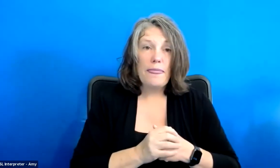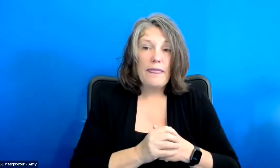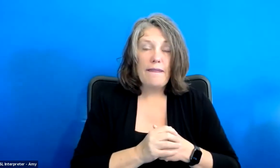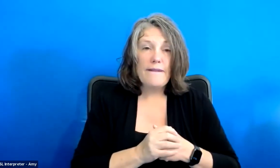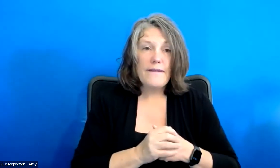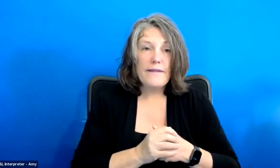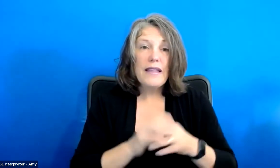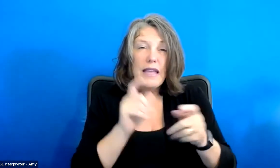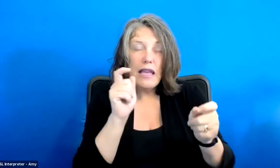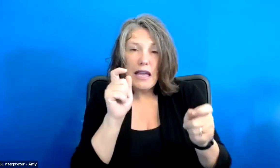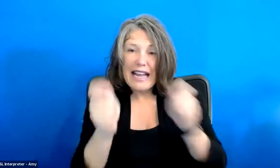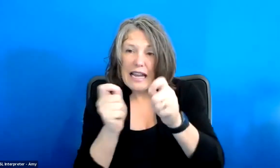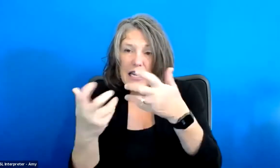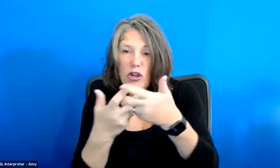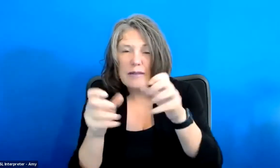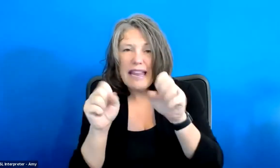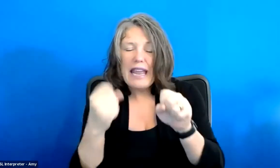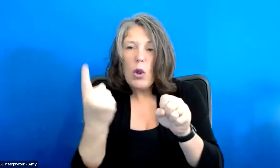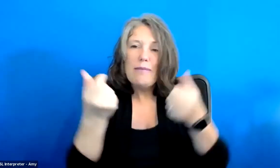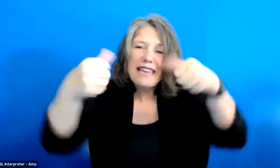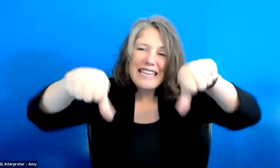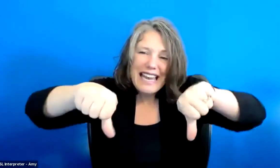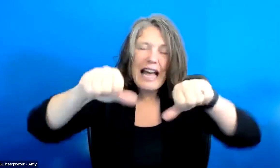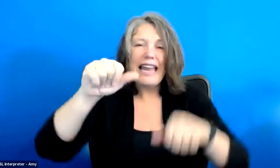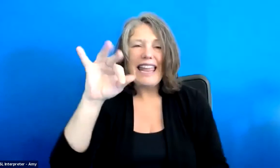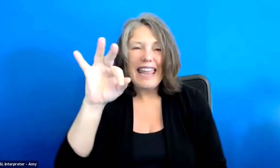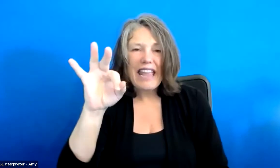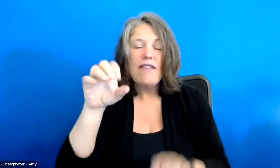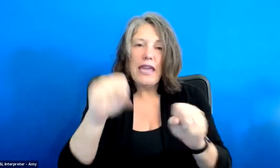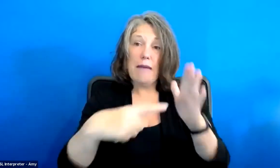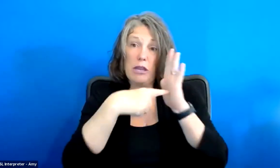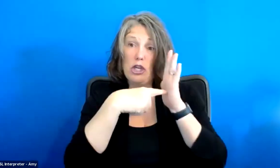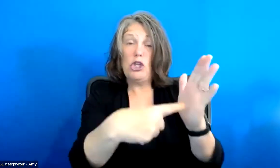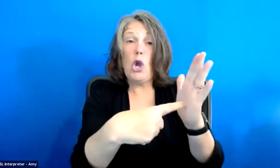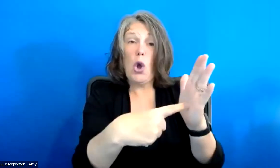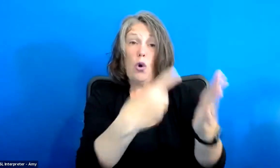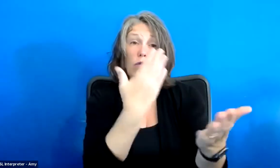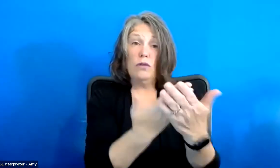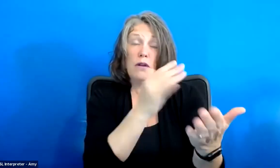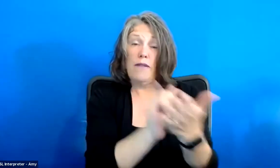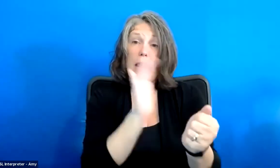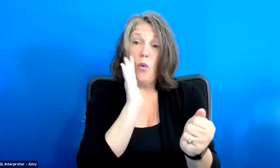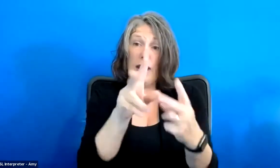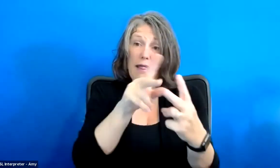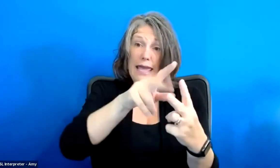an adjustment can only be denied if it can be shown that it will either